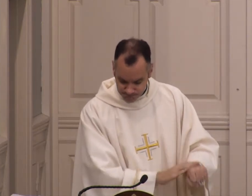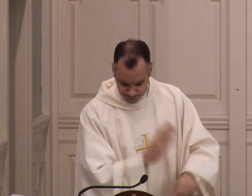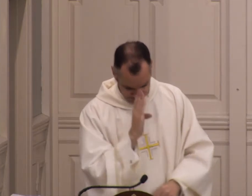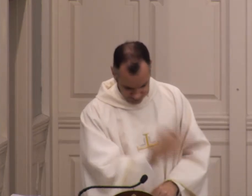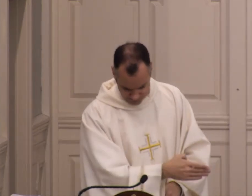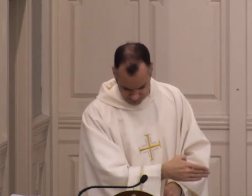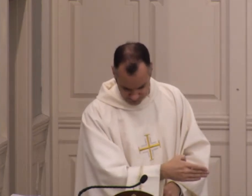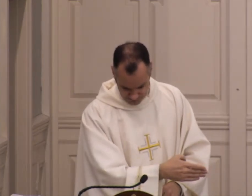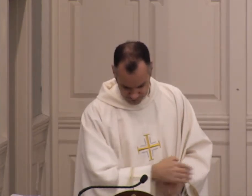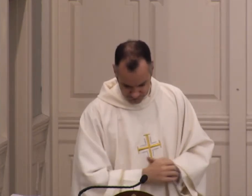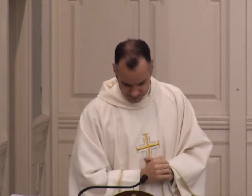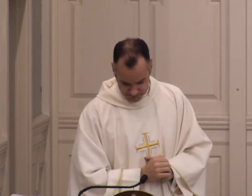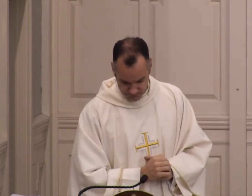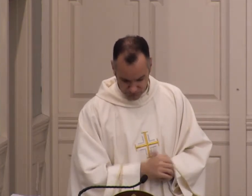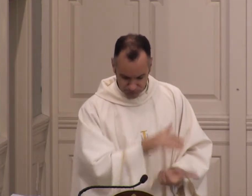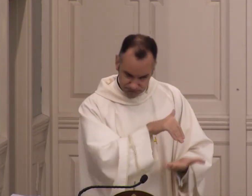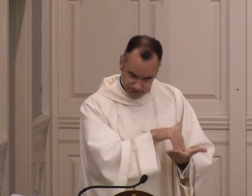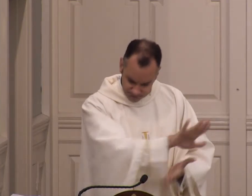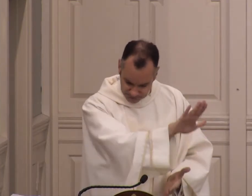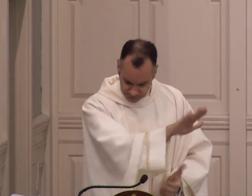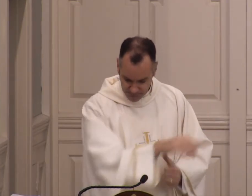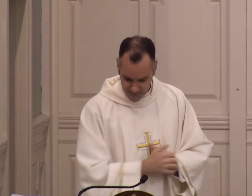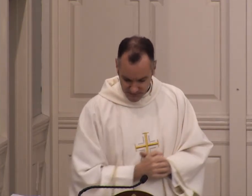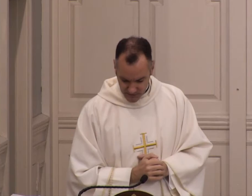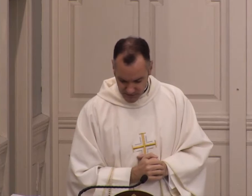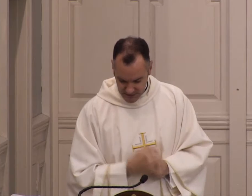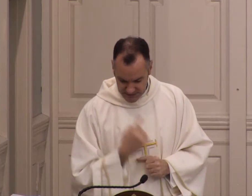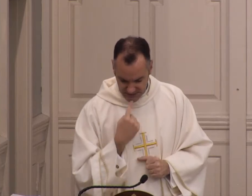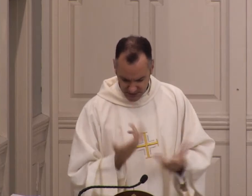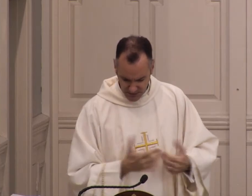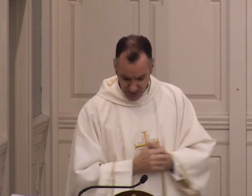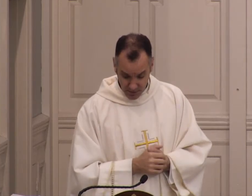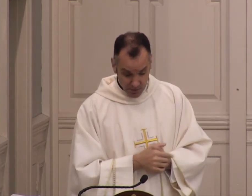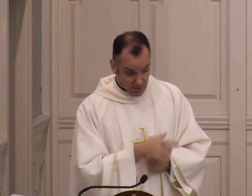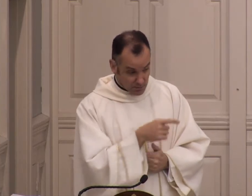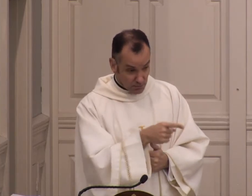Then, warning him sternly, he dismissed him at once.